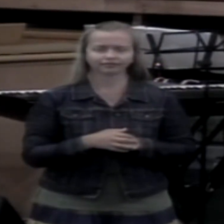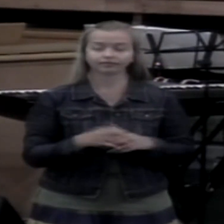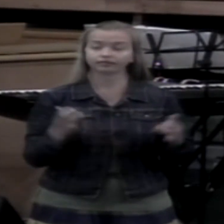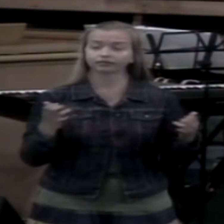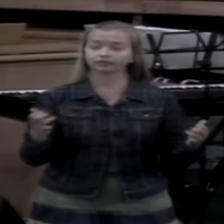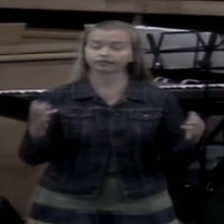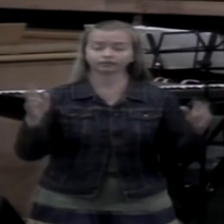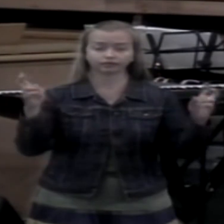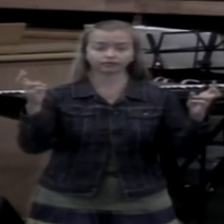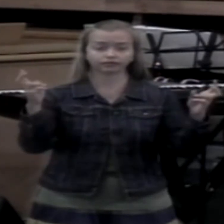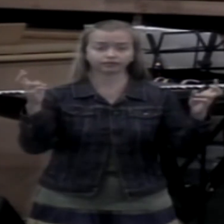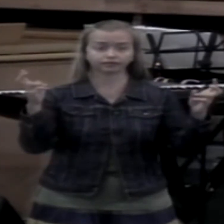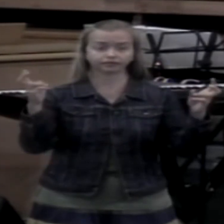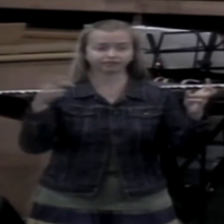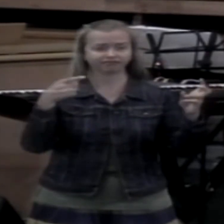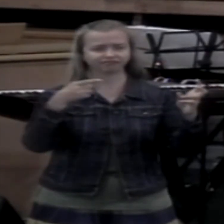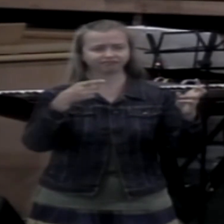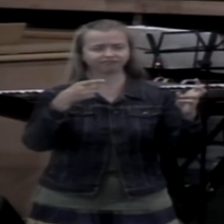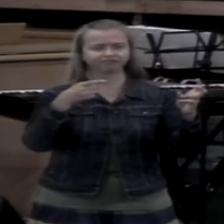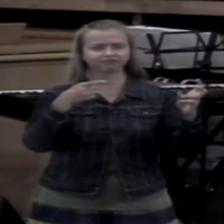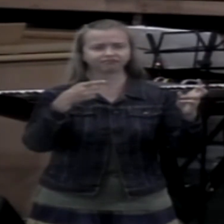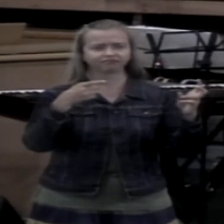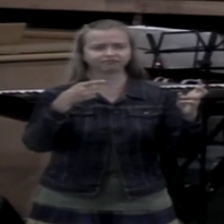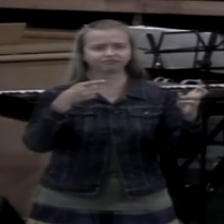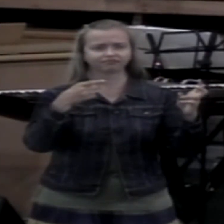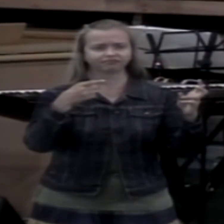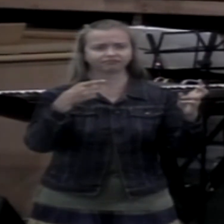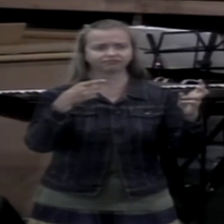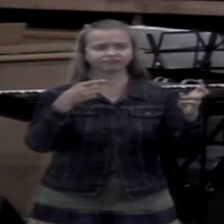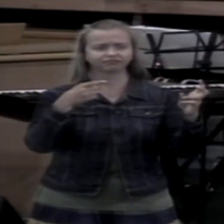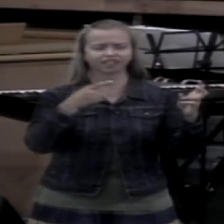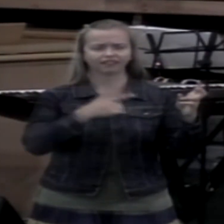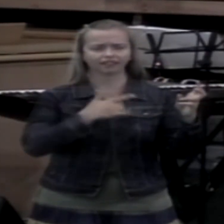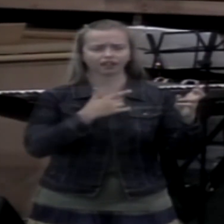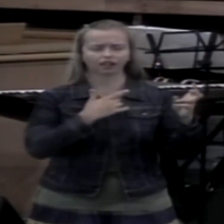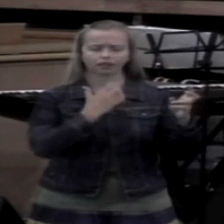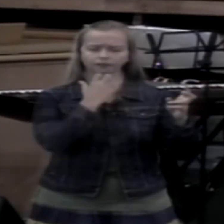I'm going to be speaking on a subject that is very near to my heart.